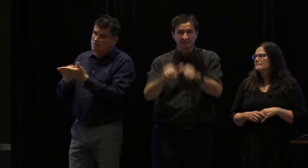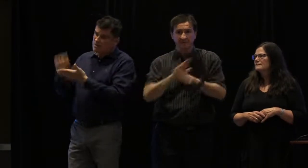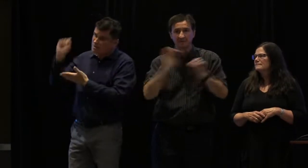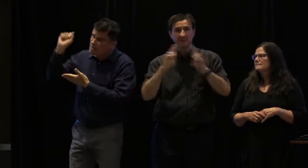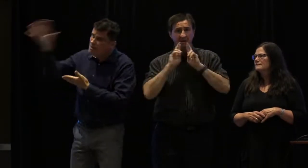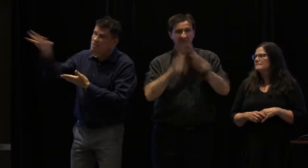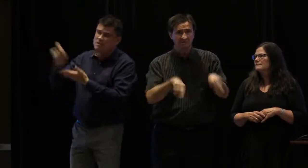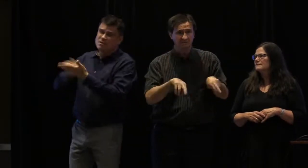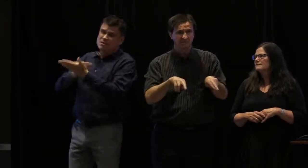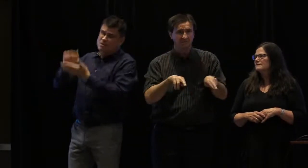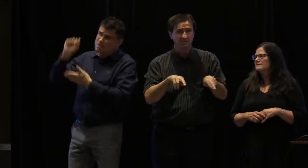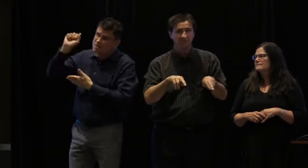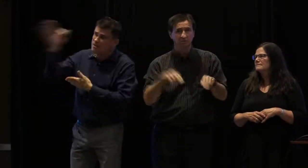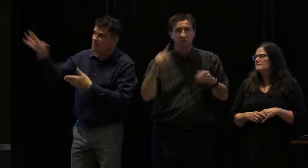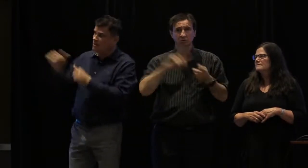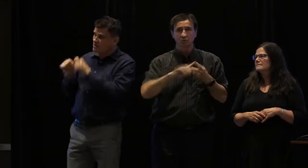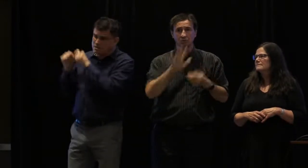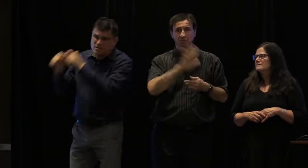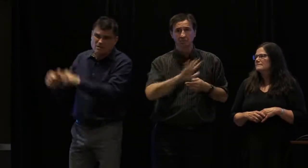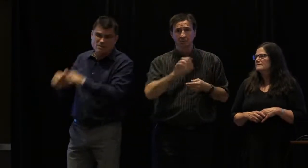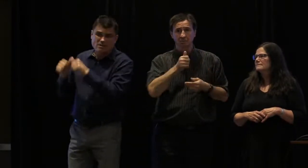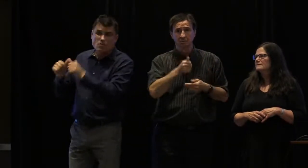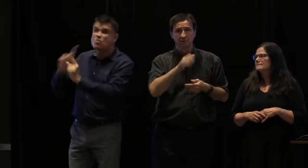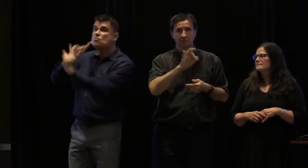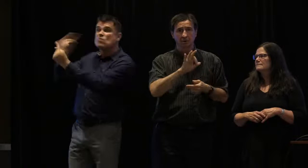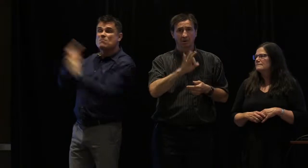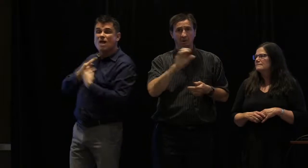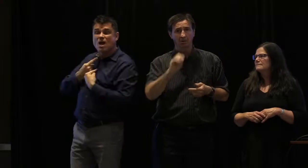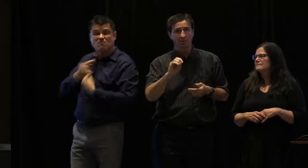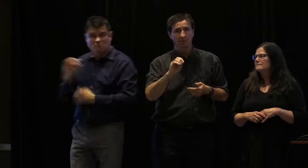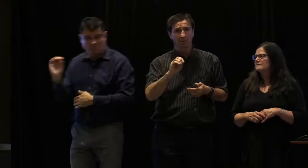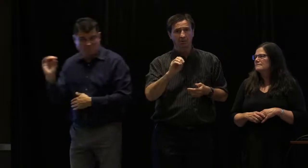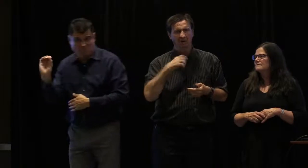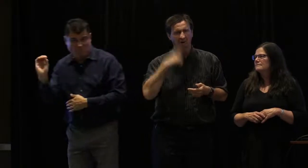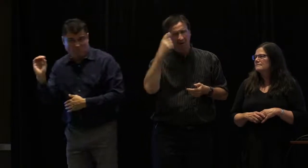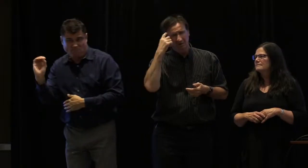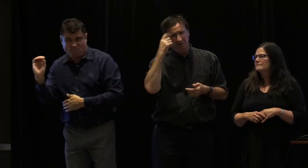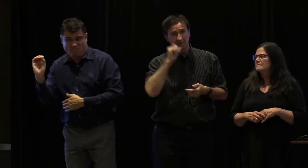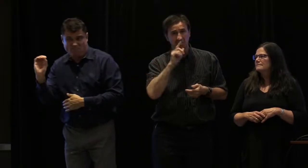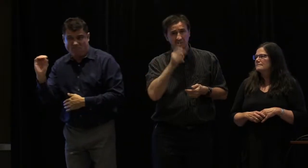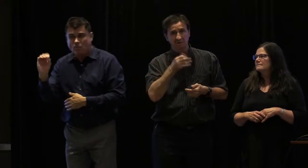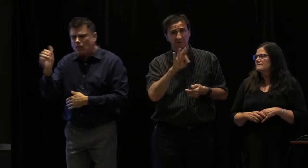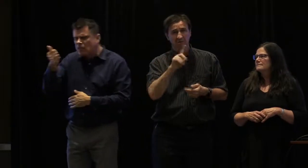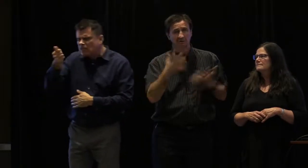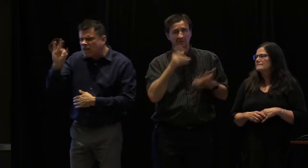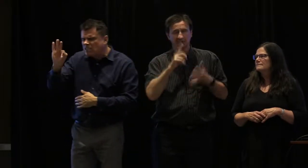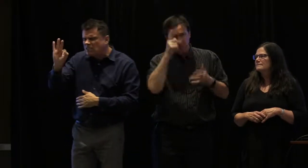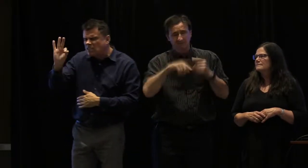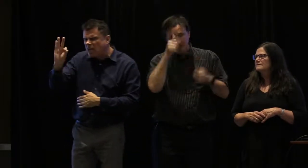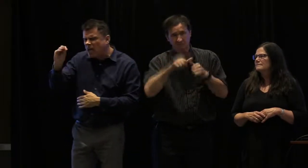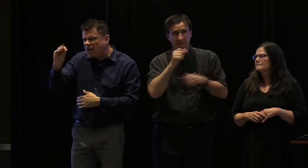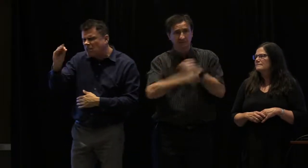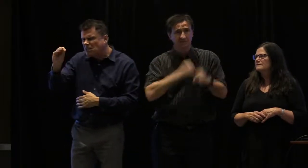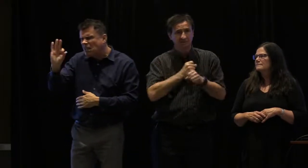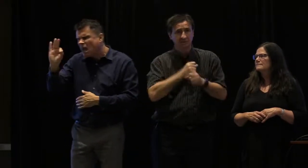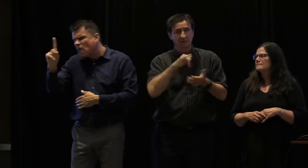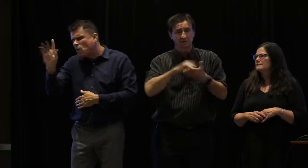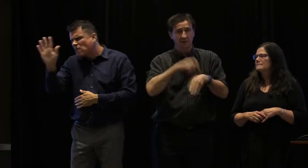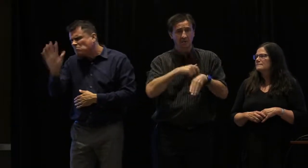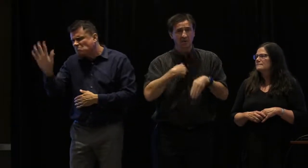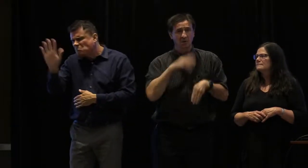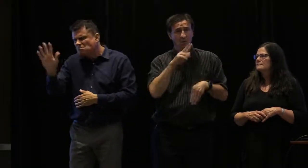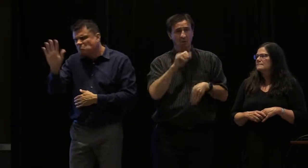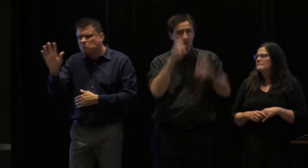the children, there was still advocacy that needed to be done. And then in about 1990, I think, I'm probably forgetting